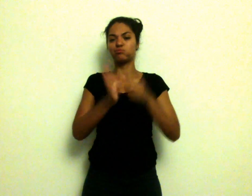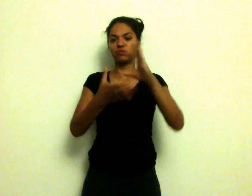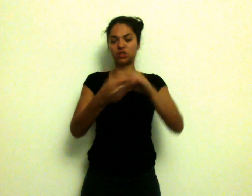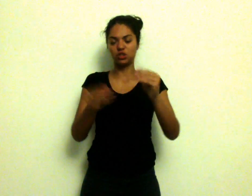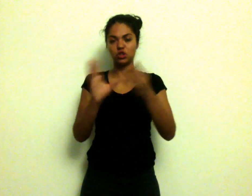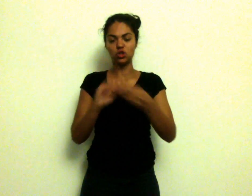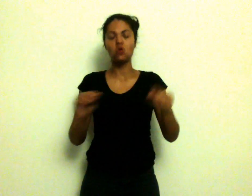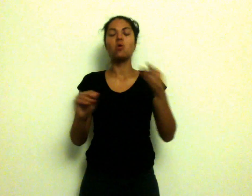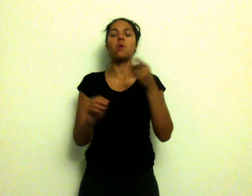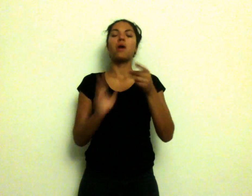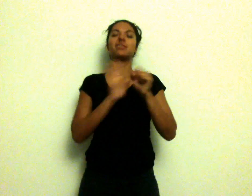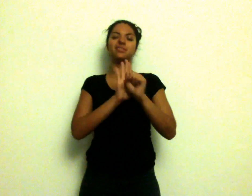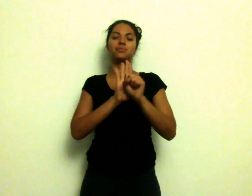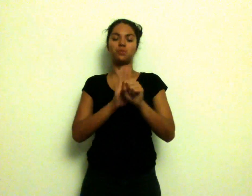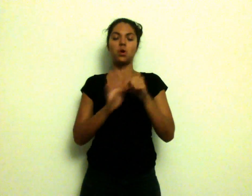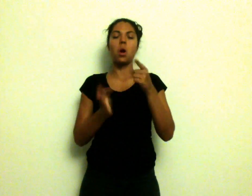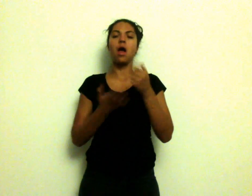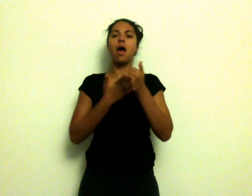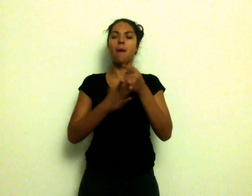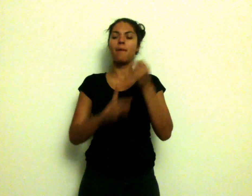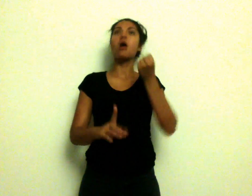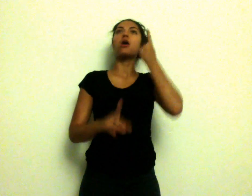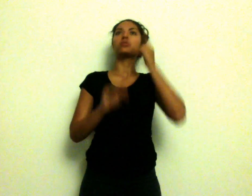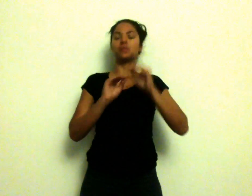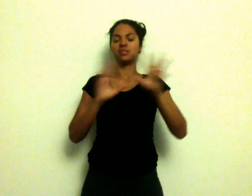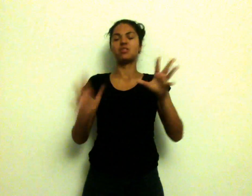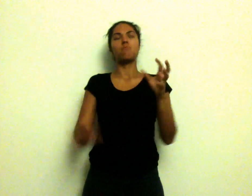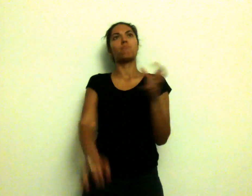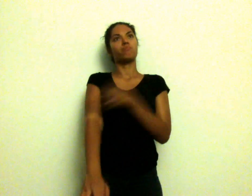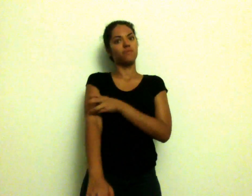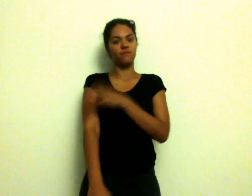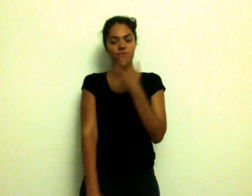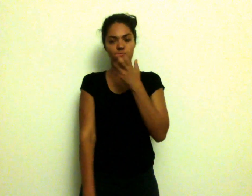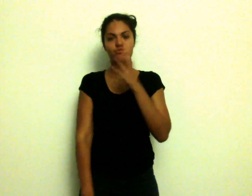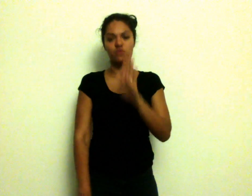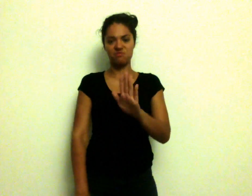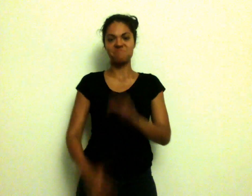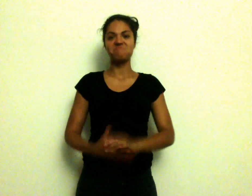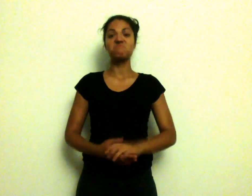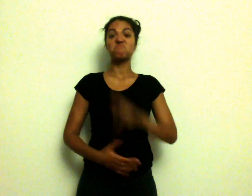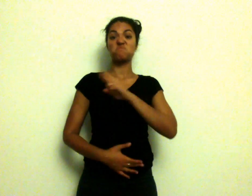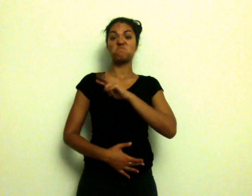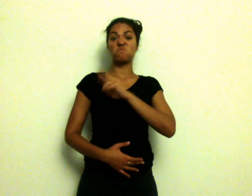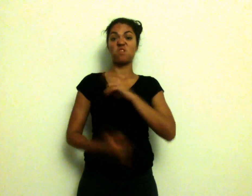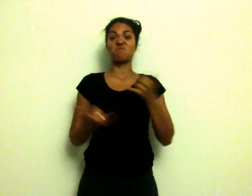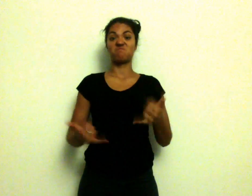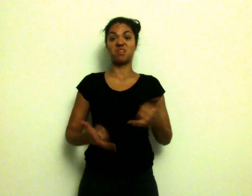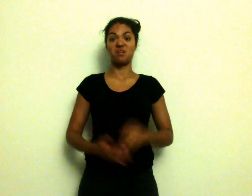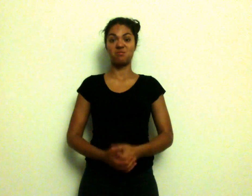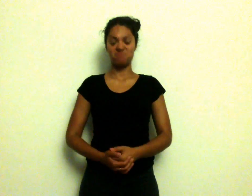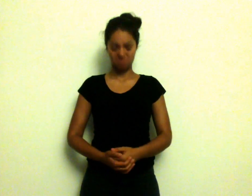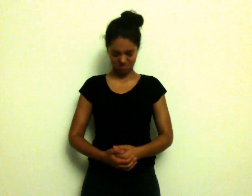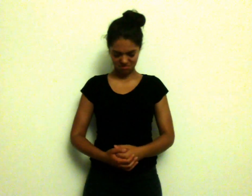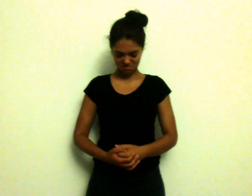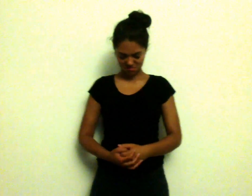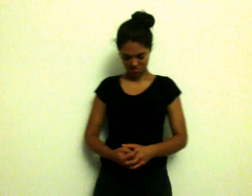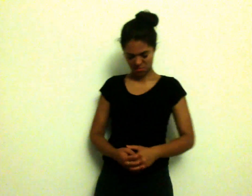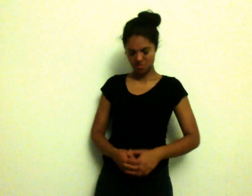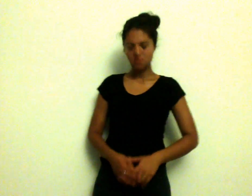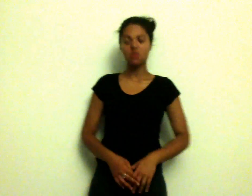way. Here's Ravi. Now let me give you a fascinating illustration of this. You'll have to forgive me if you've heard it, but I don't